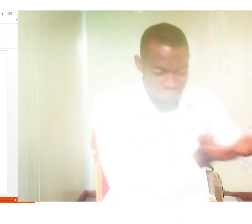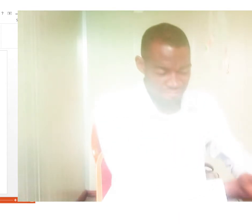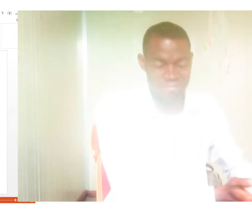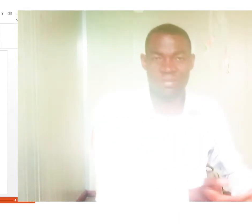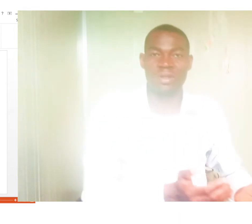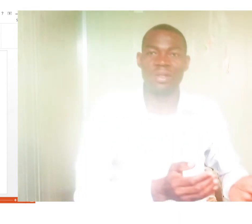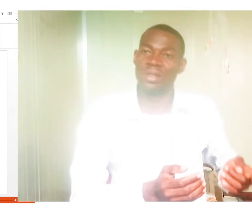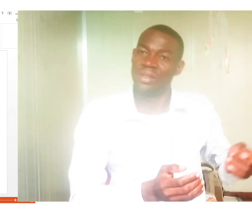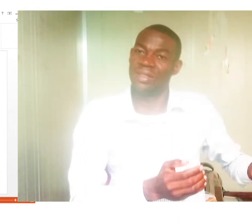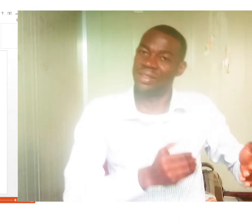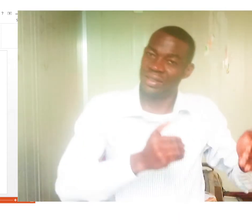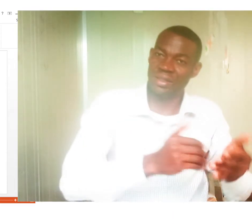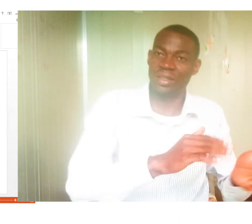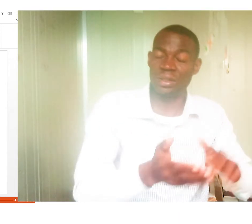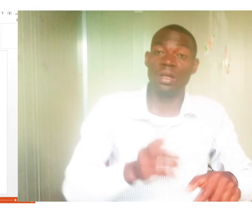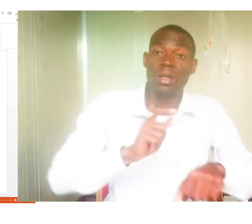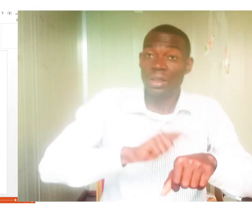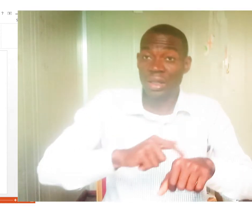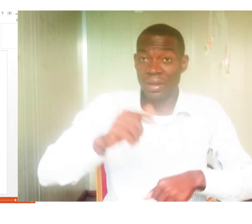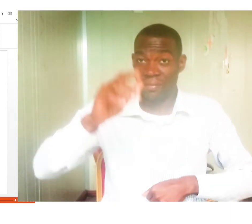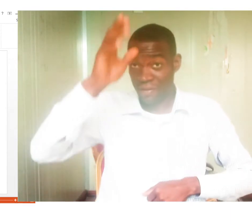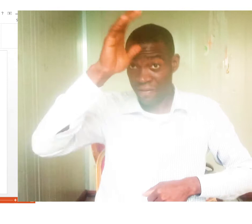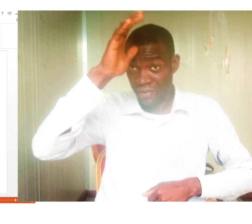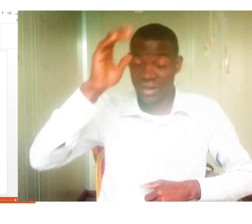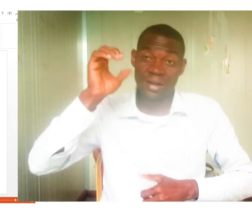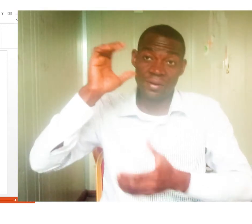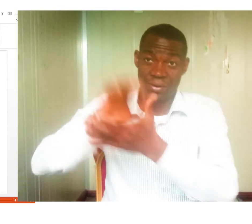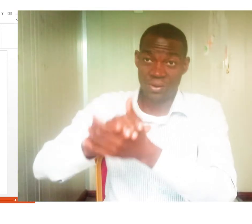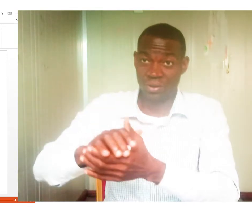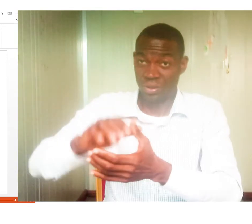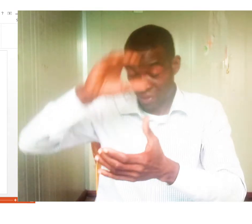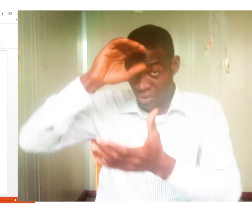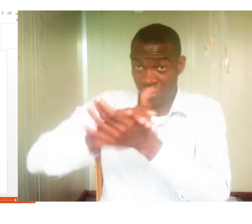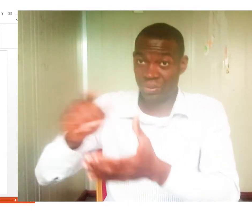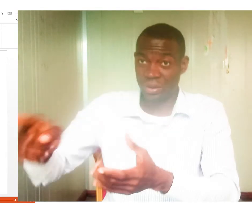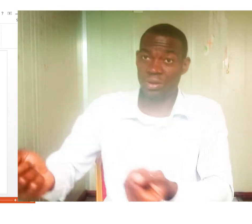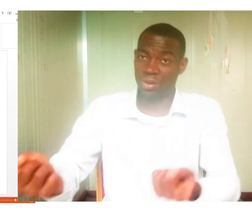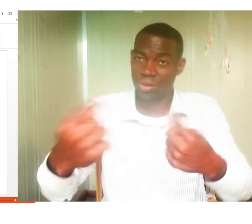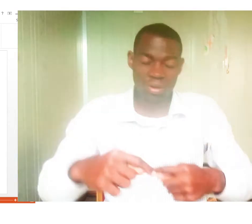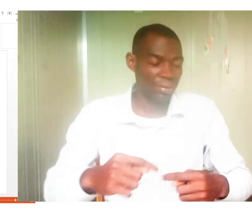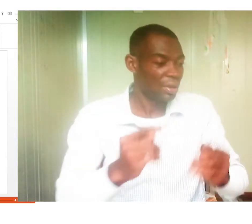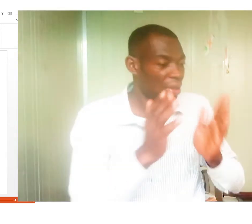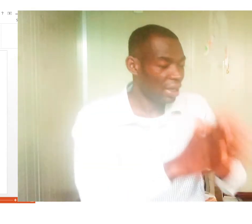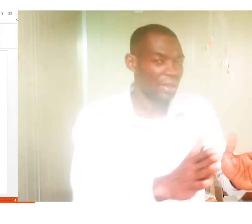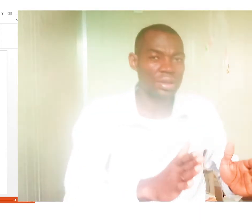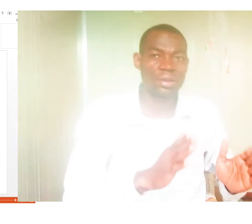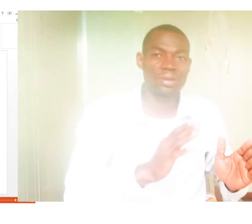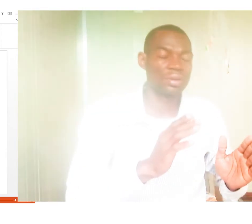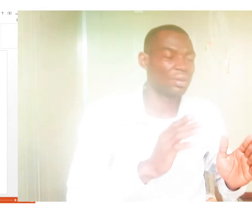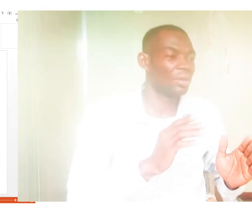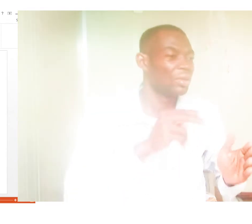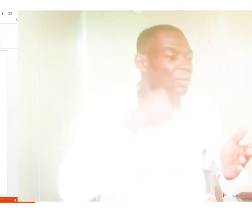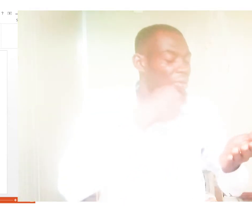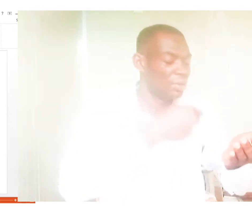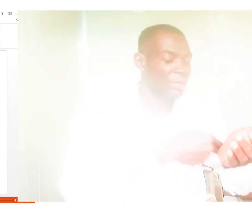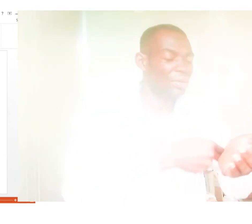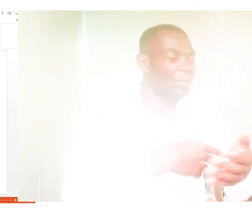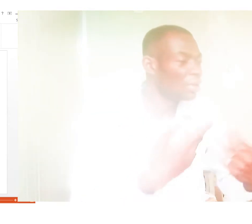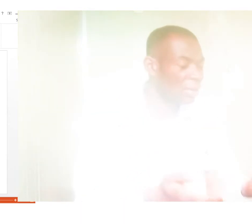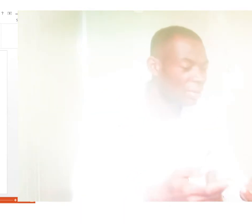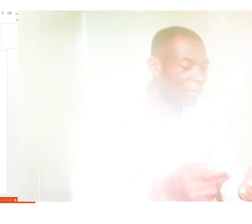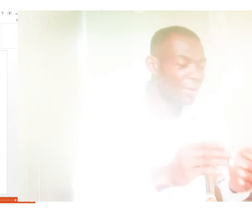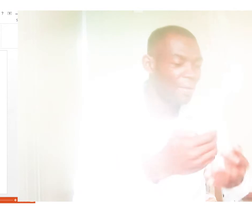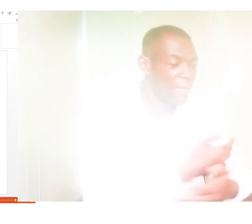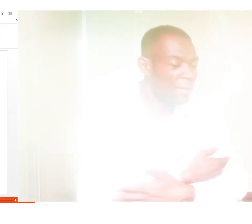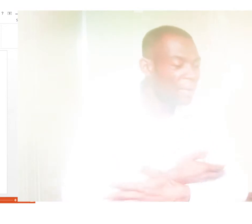was doing, they found out that she was unconscious. And later